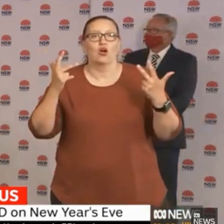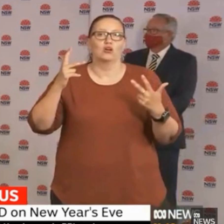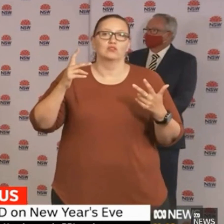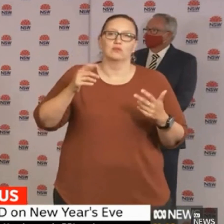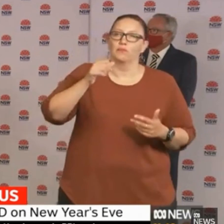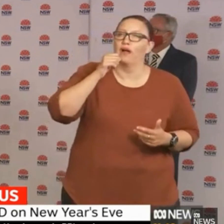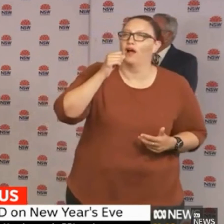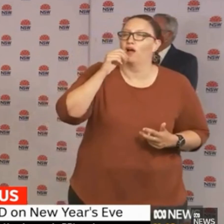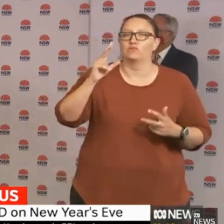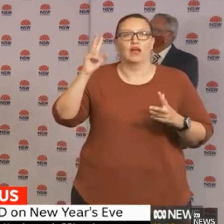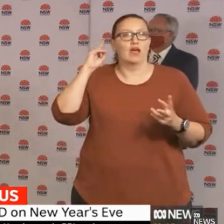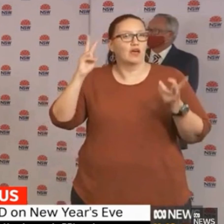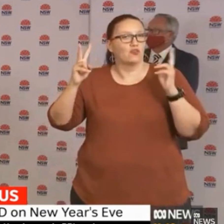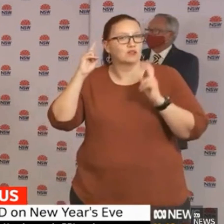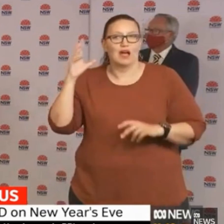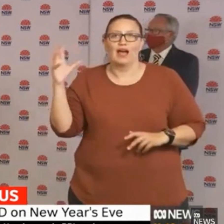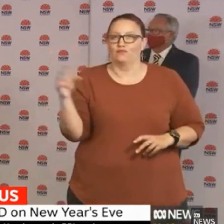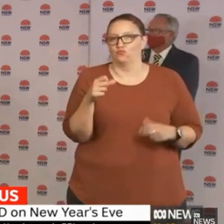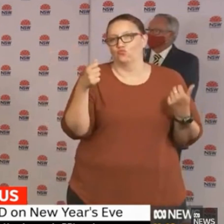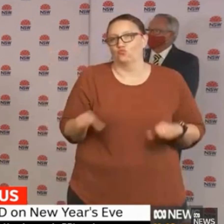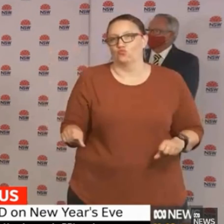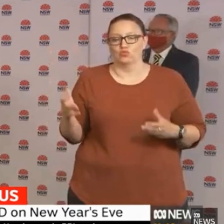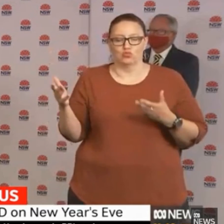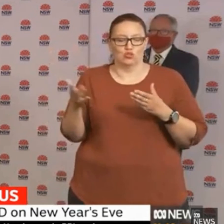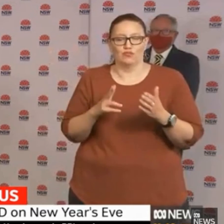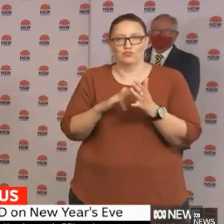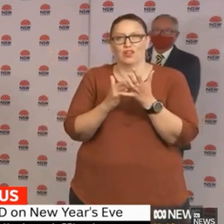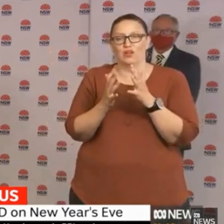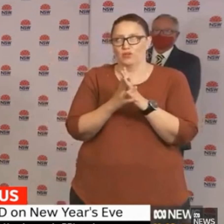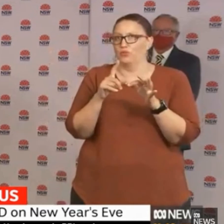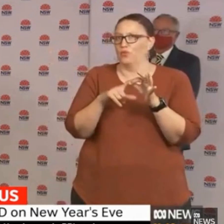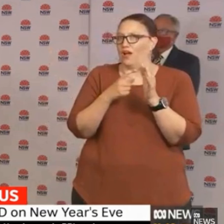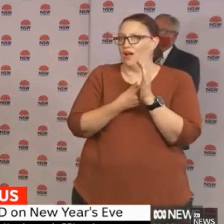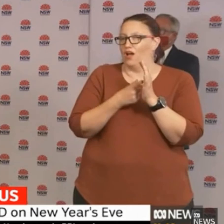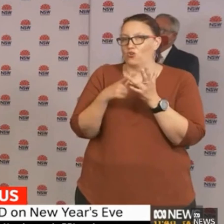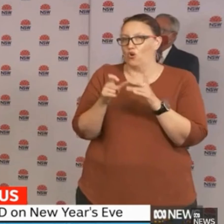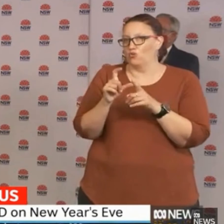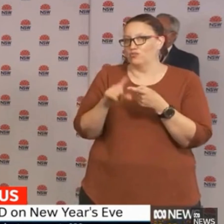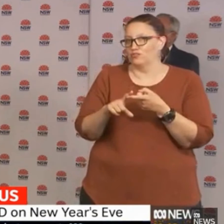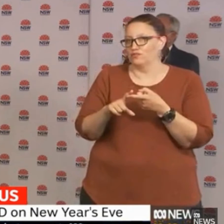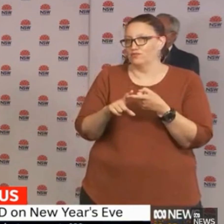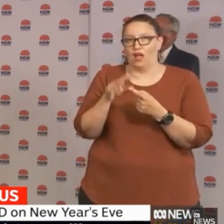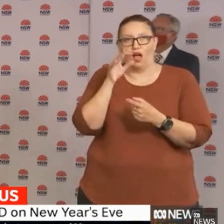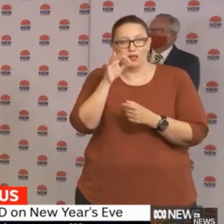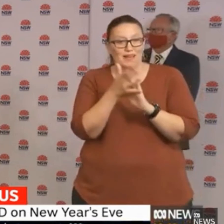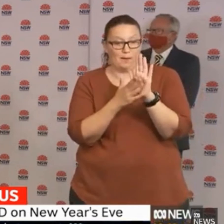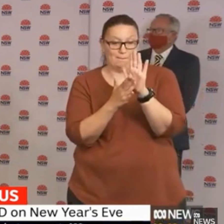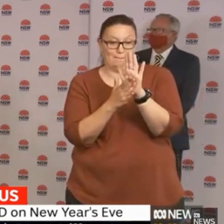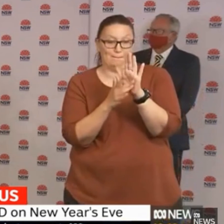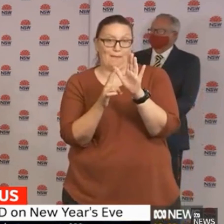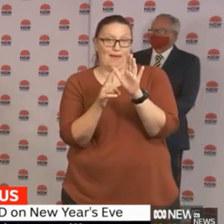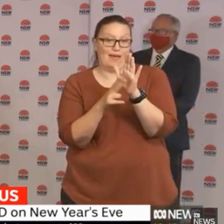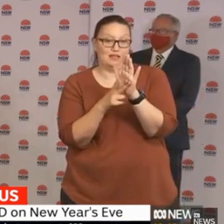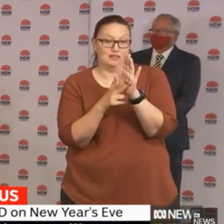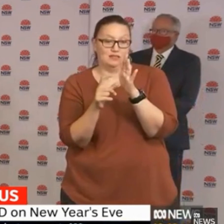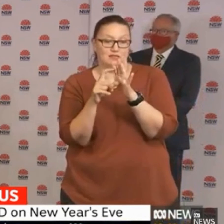hairdressers will be asked to use the Service New South Wales QR code. Just to clarify, does that mean it will be mandatory? Yes,